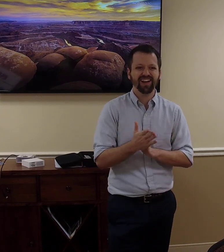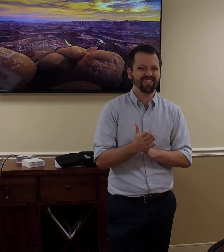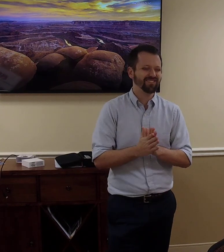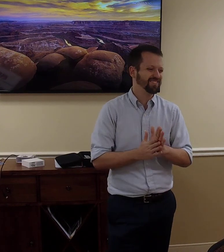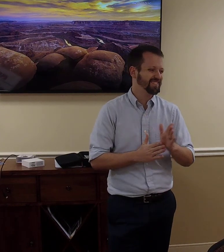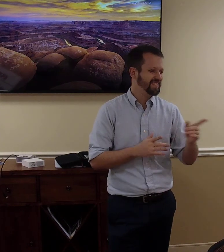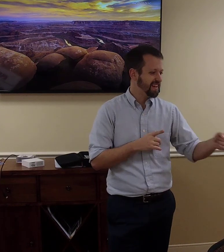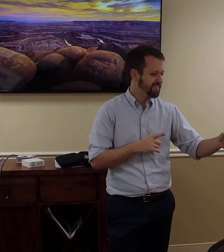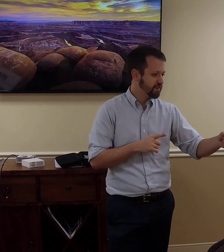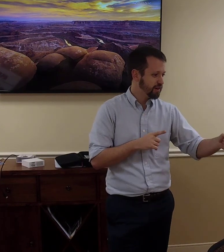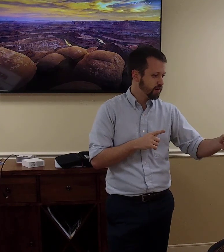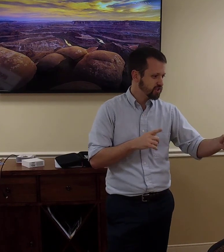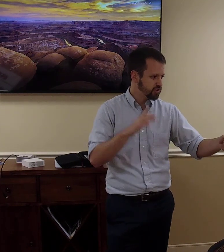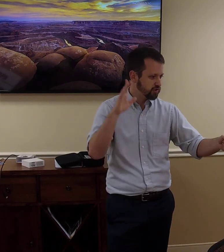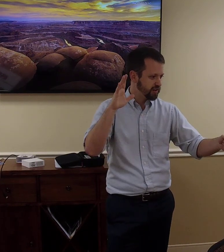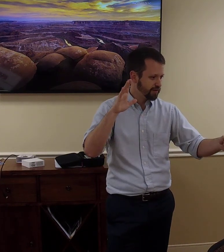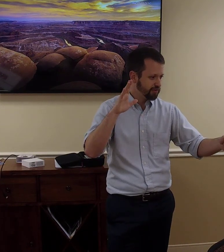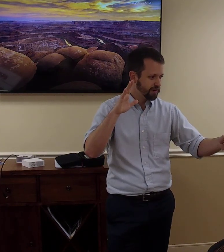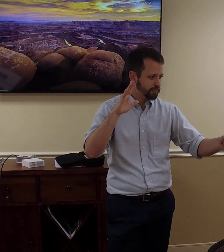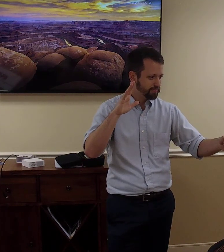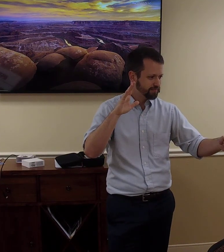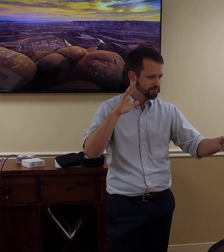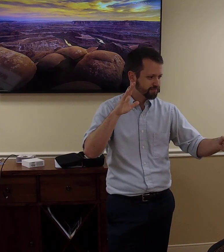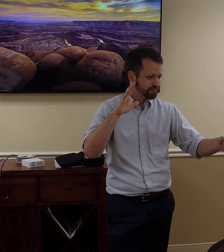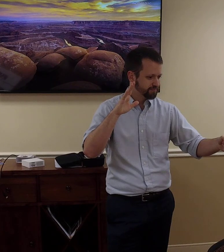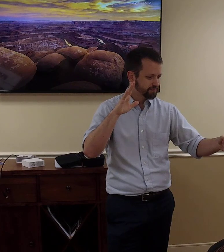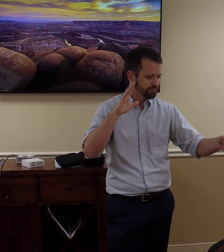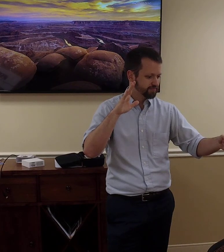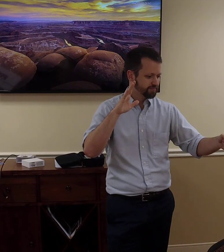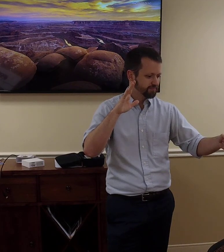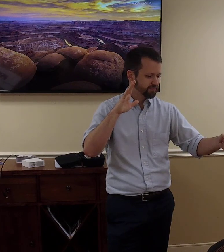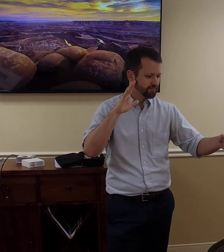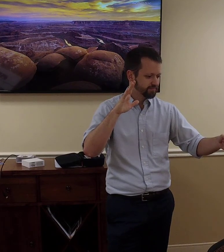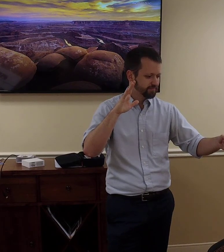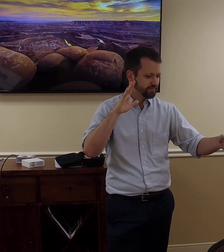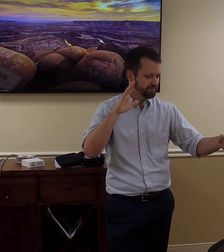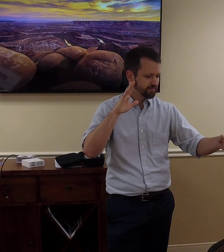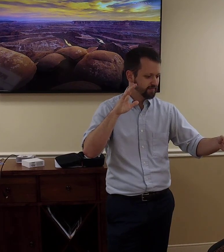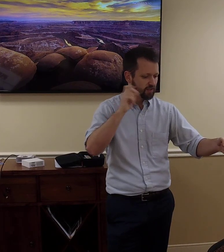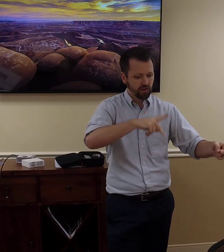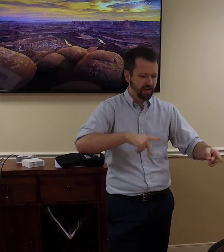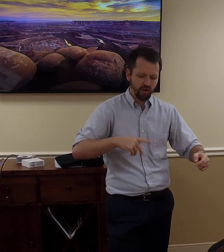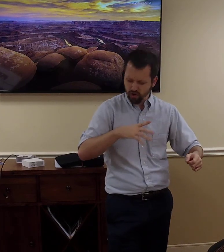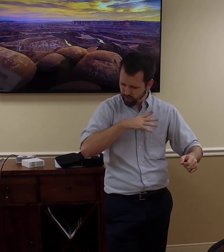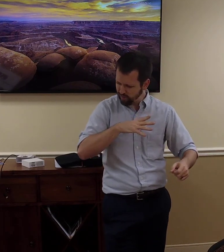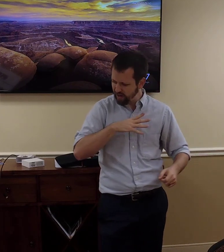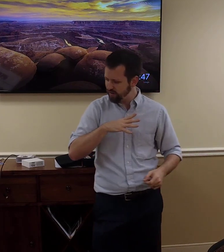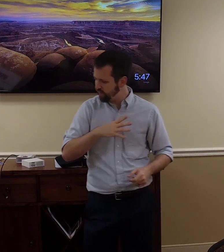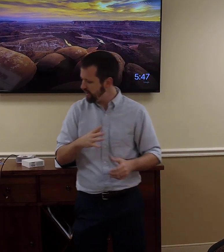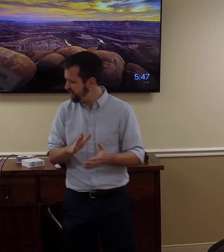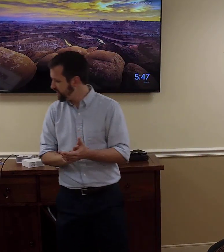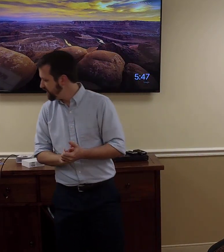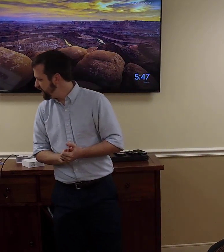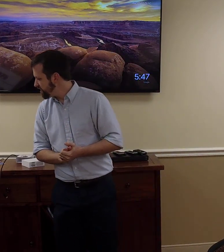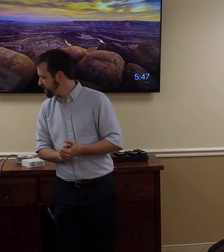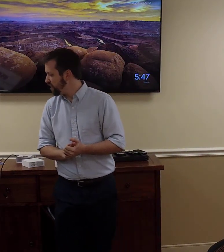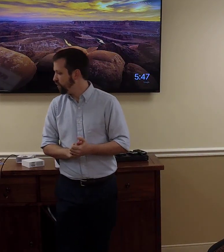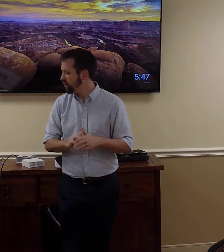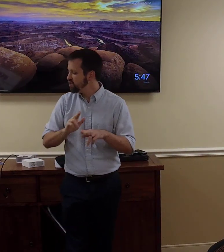no. Yes, you had a question too. Your hand is up. No, sorry. Okay. Oh no, you're fine. So,